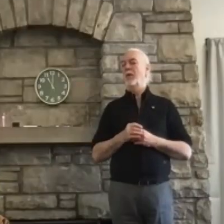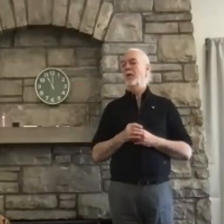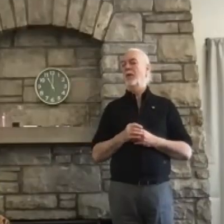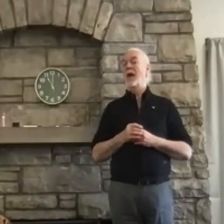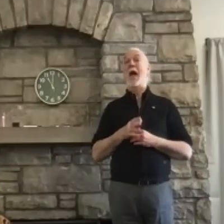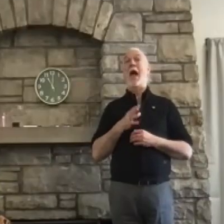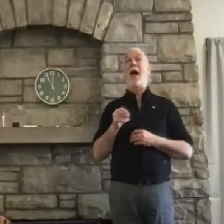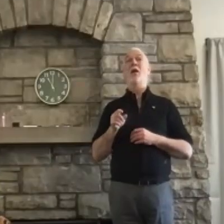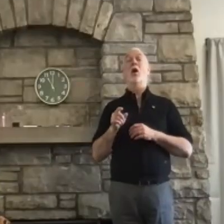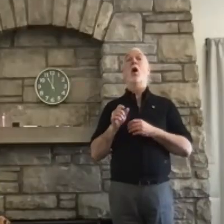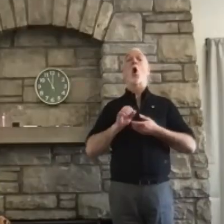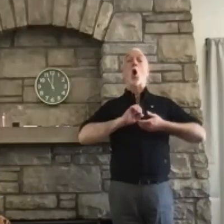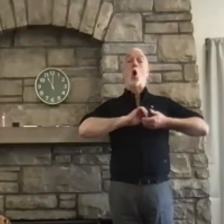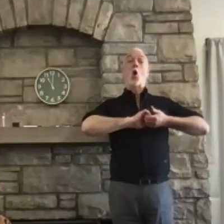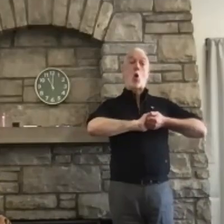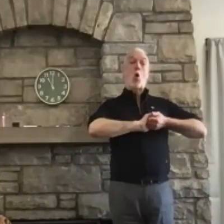co-founded